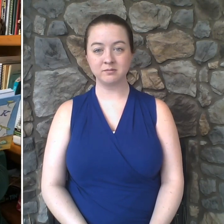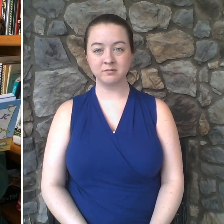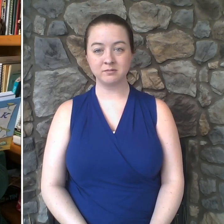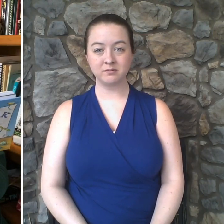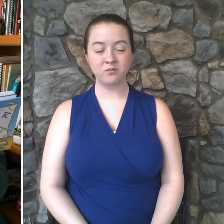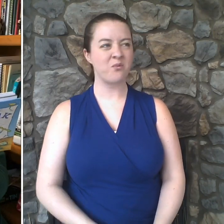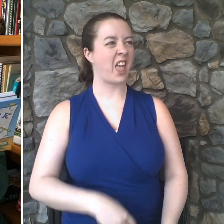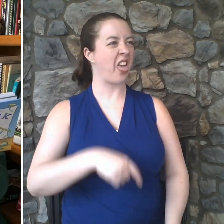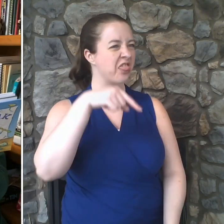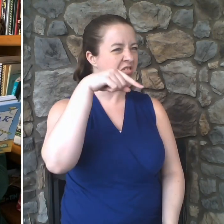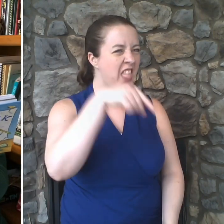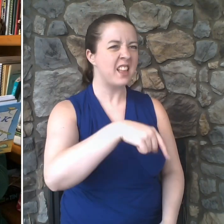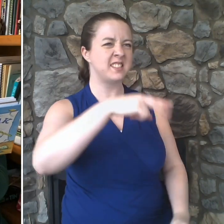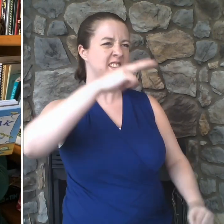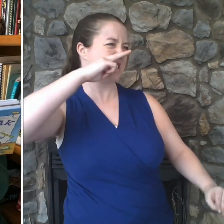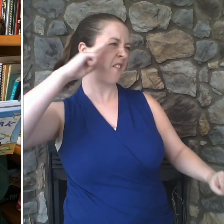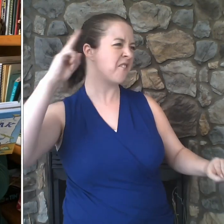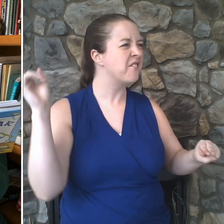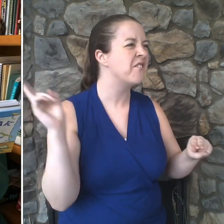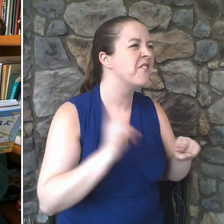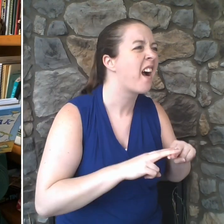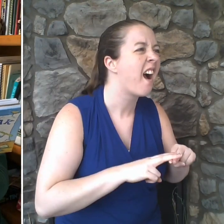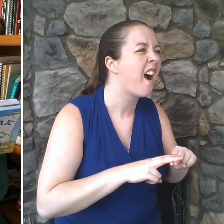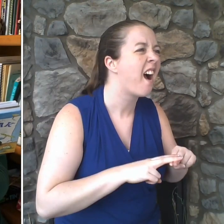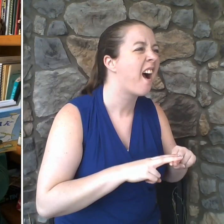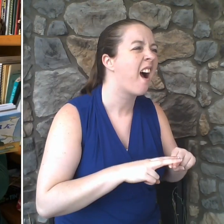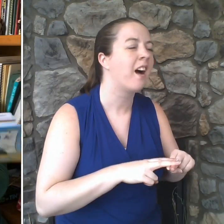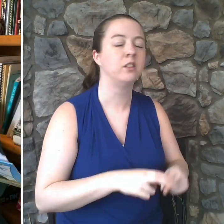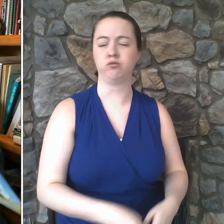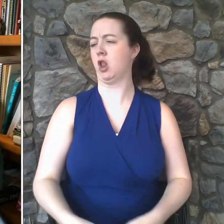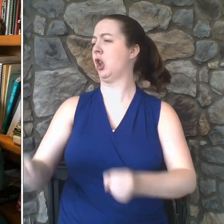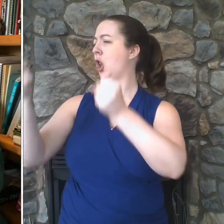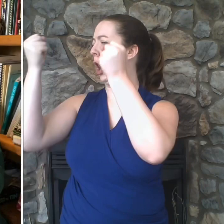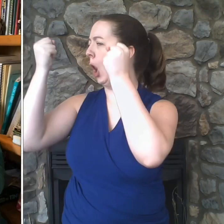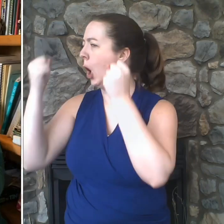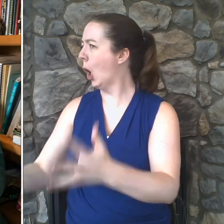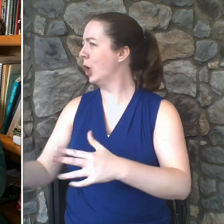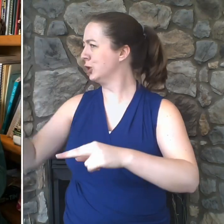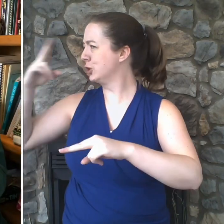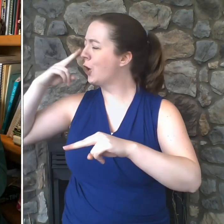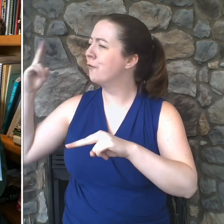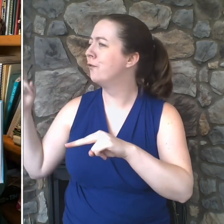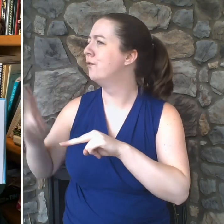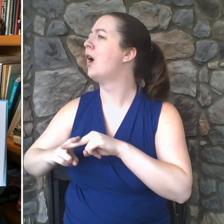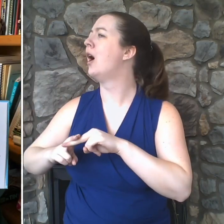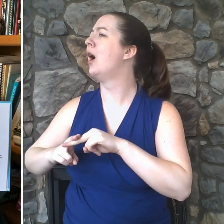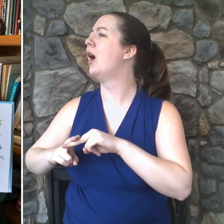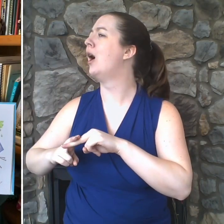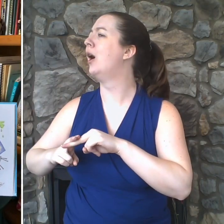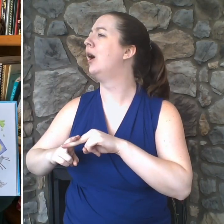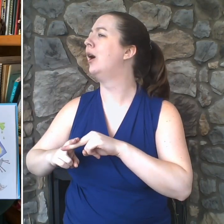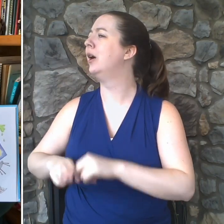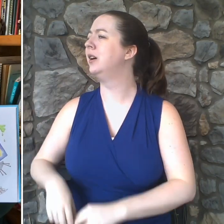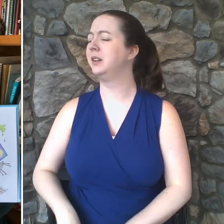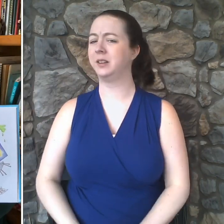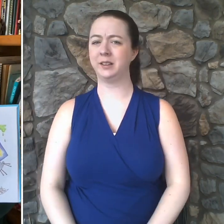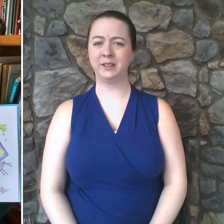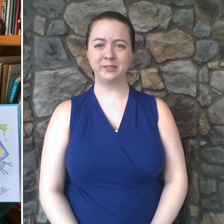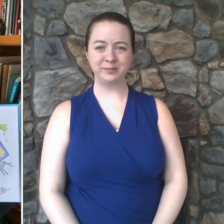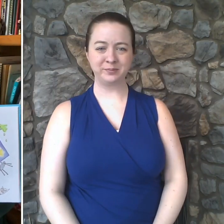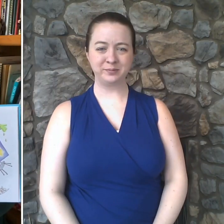This is fun, piped Pip. Lots of fun, sang